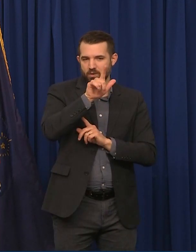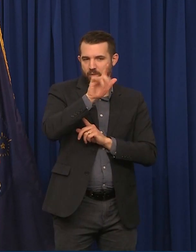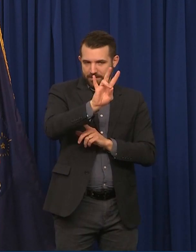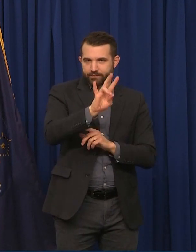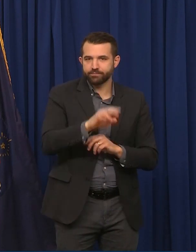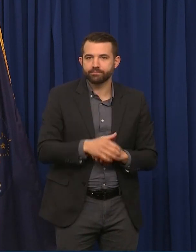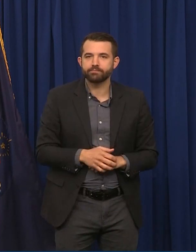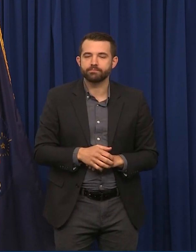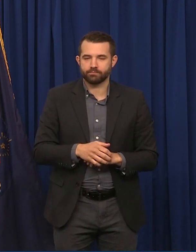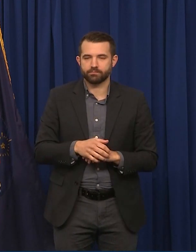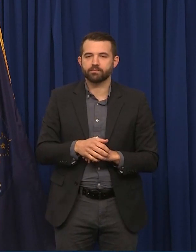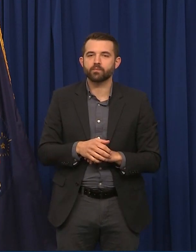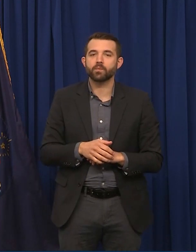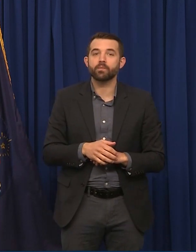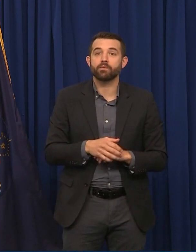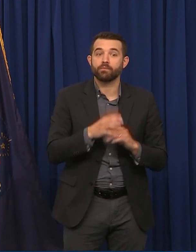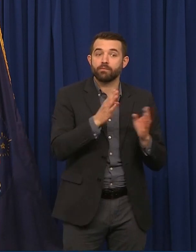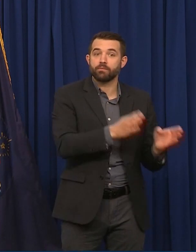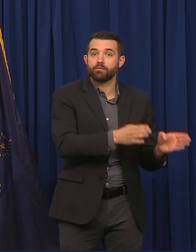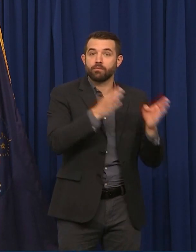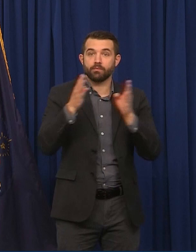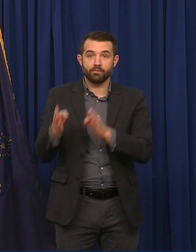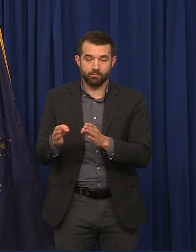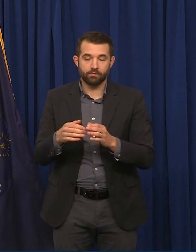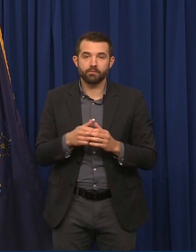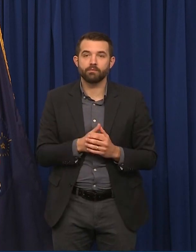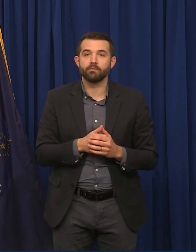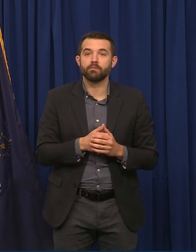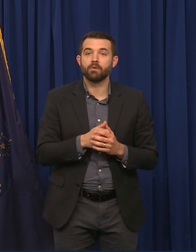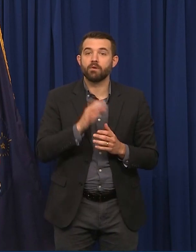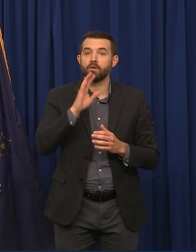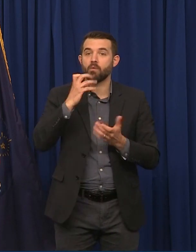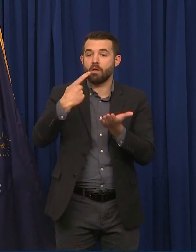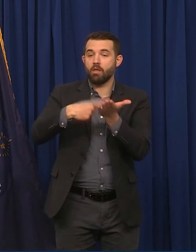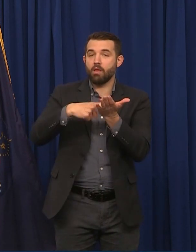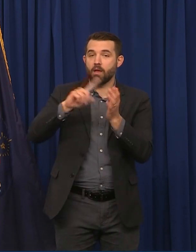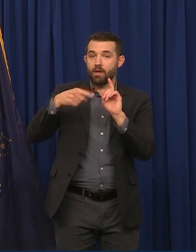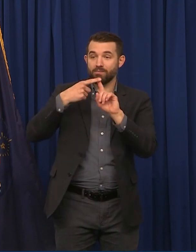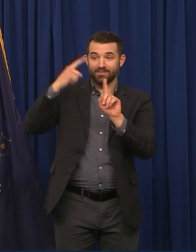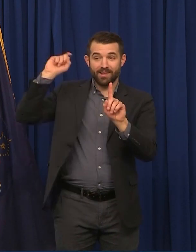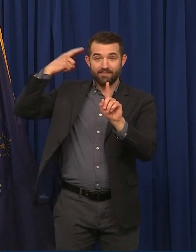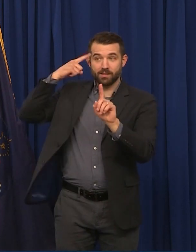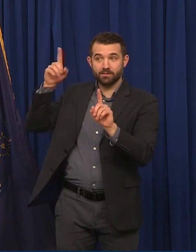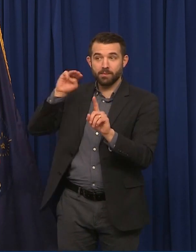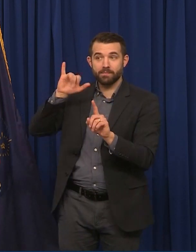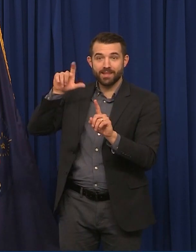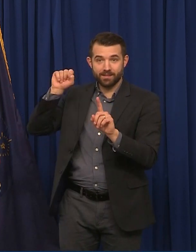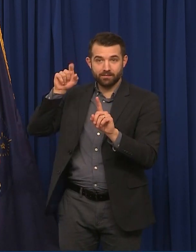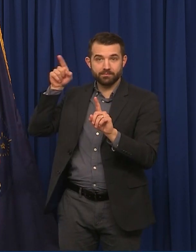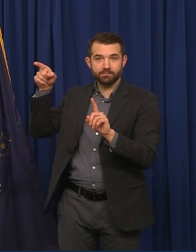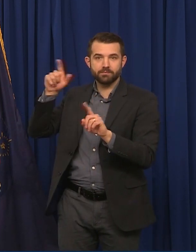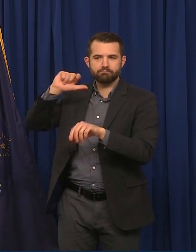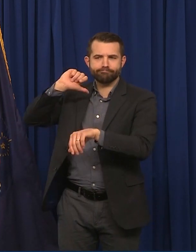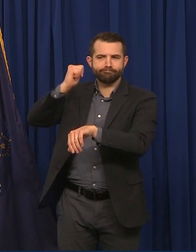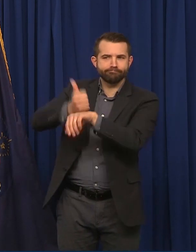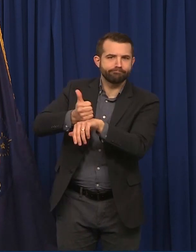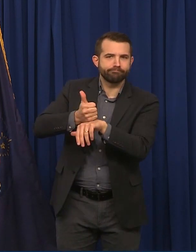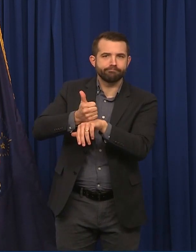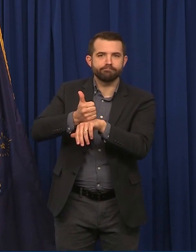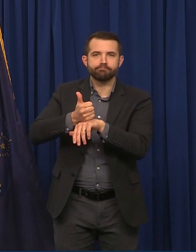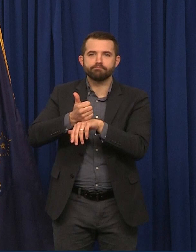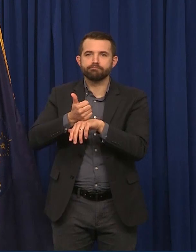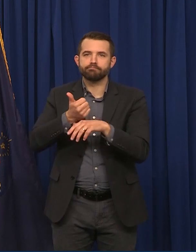measures that Governor Mills has put into place. And there are different sources of data that can be used to gauge